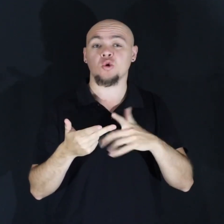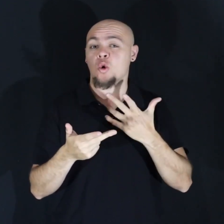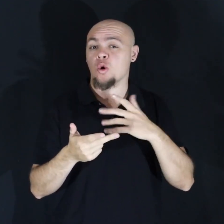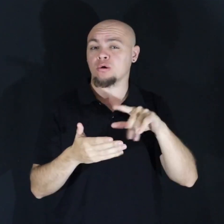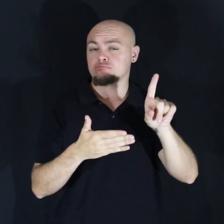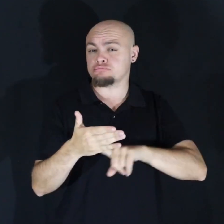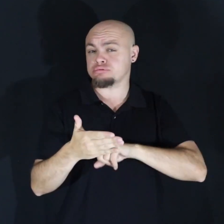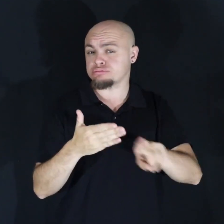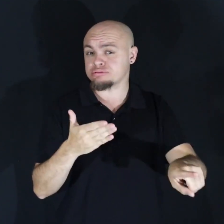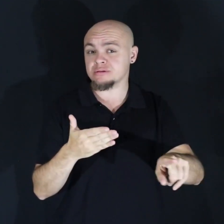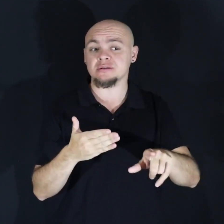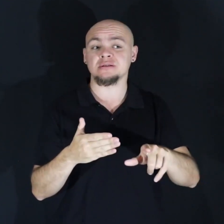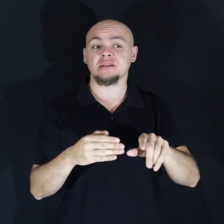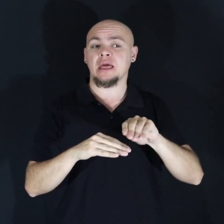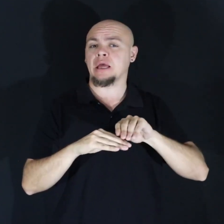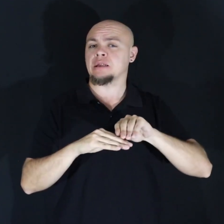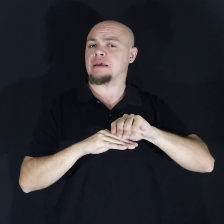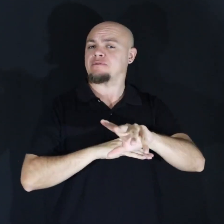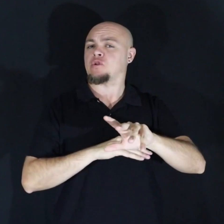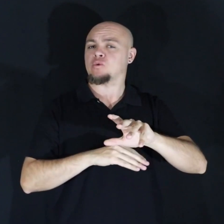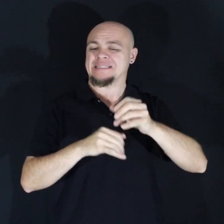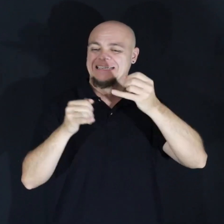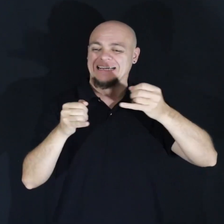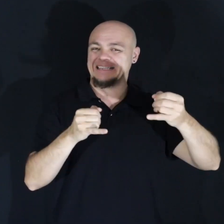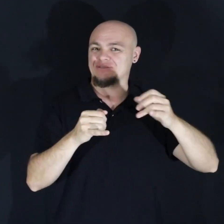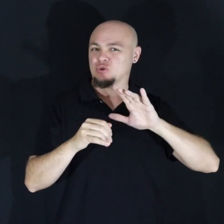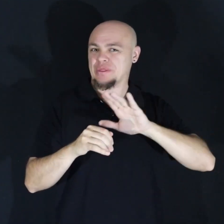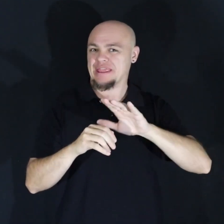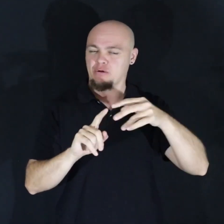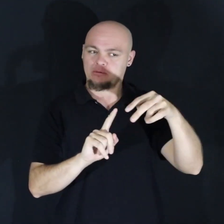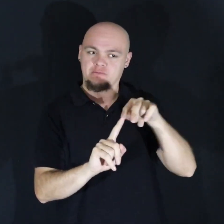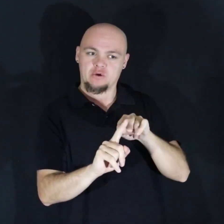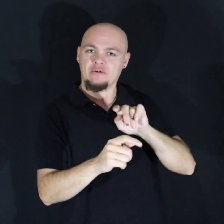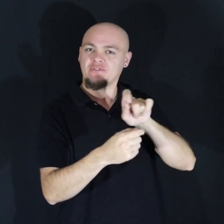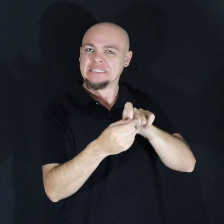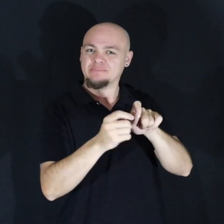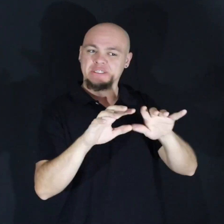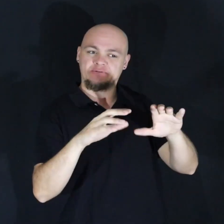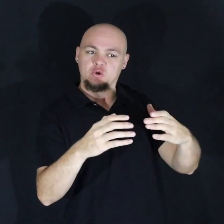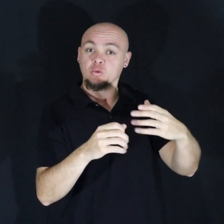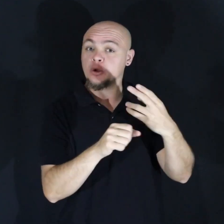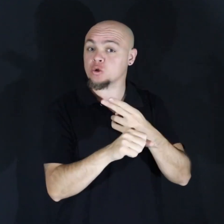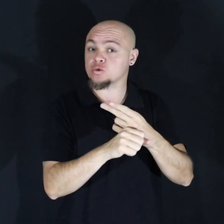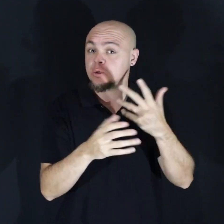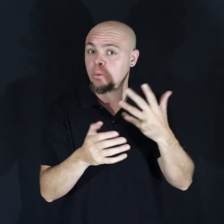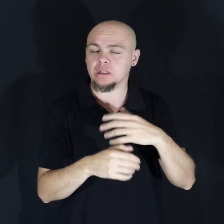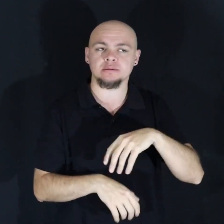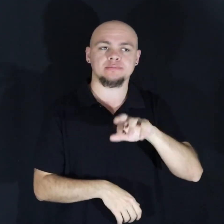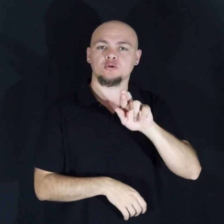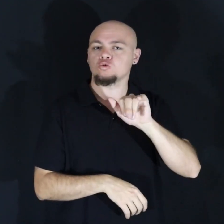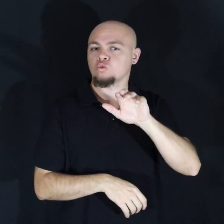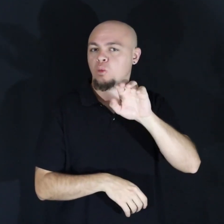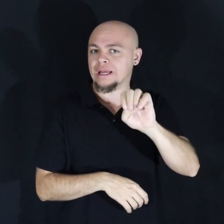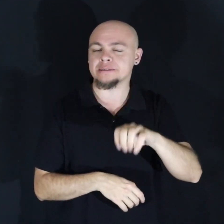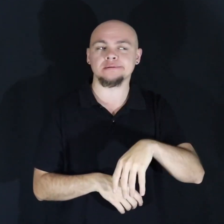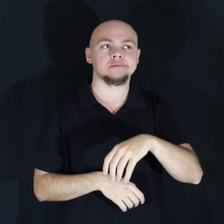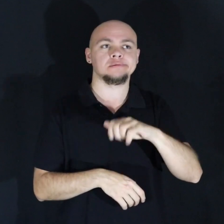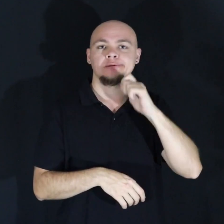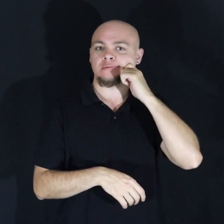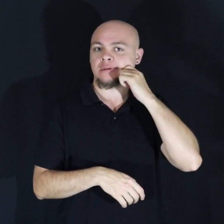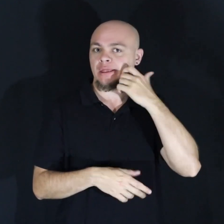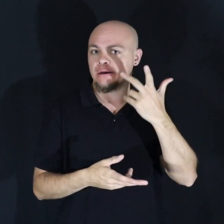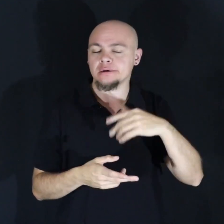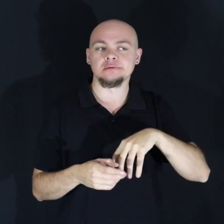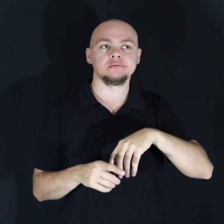that shape individual views of certain groups, often based on race, ethnicity,